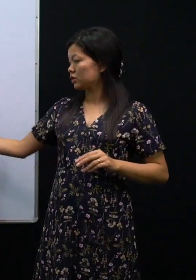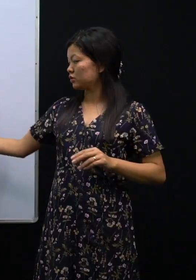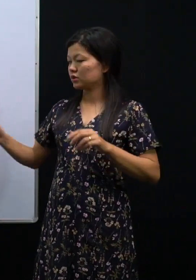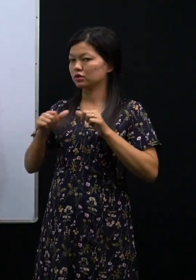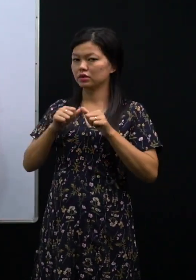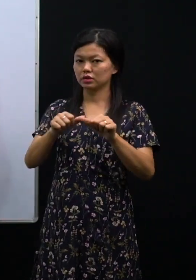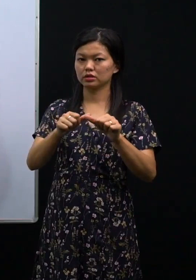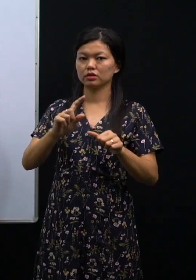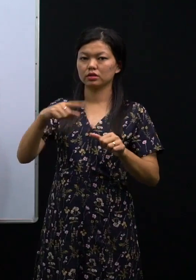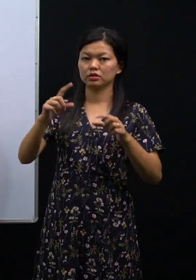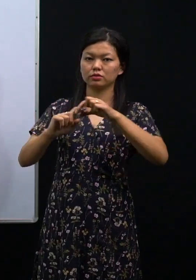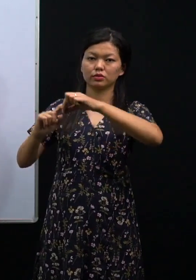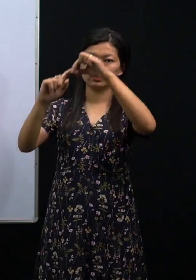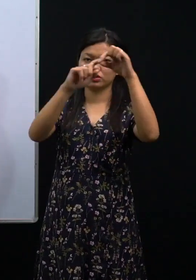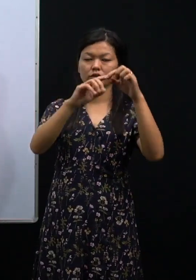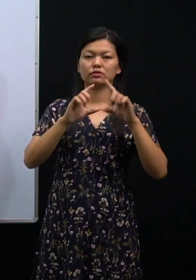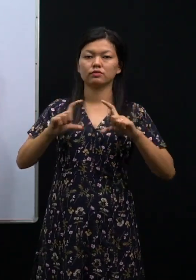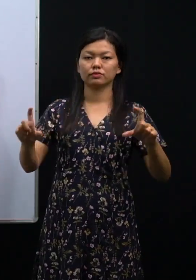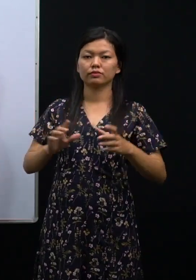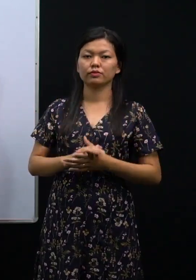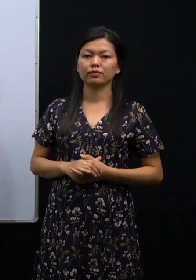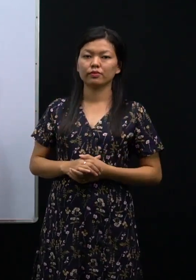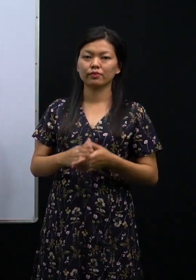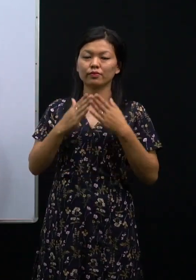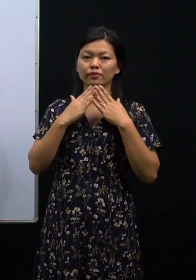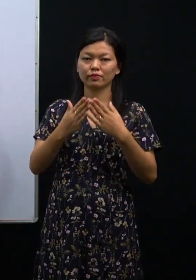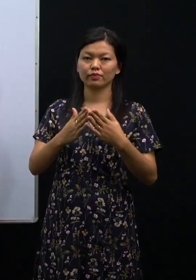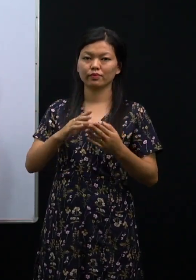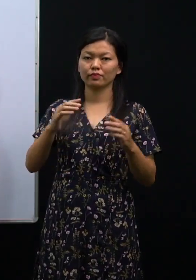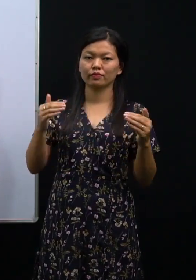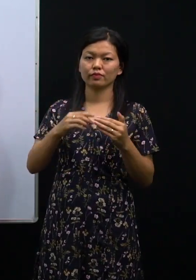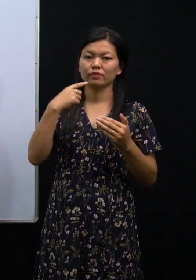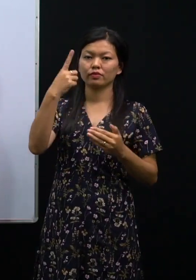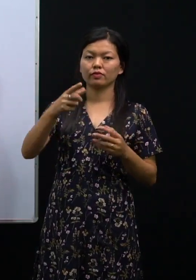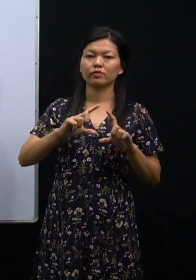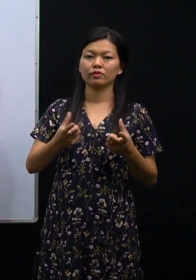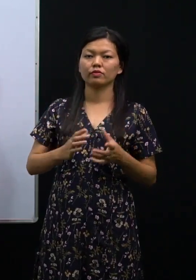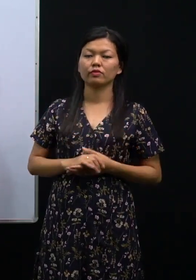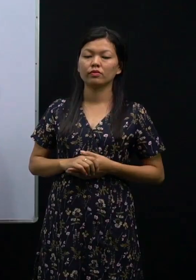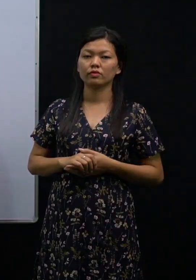Clear? Thank you. We'll meet in the next class.